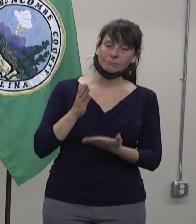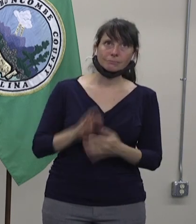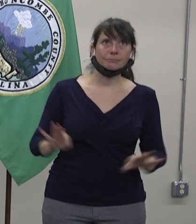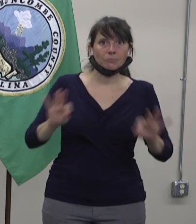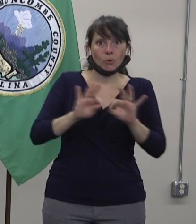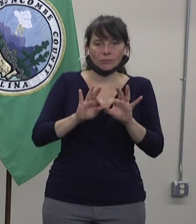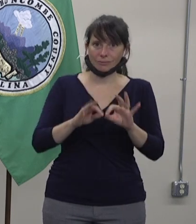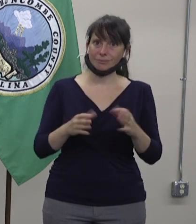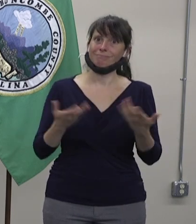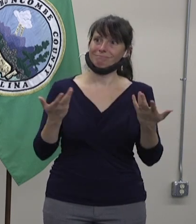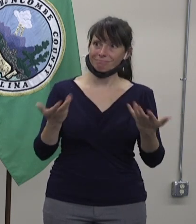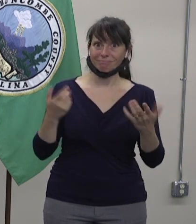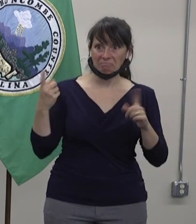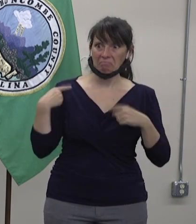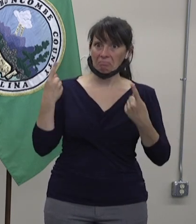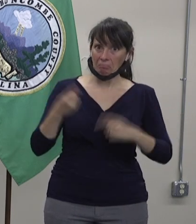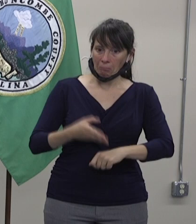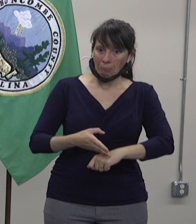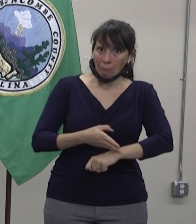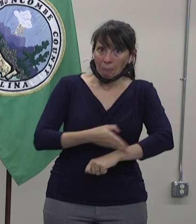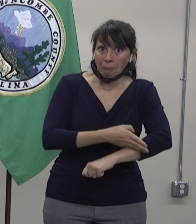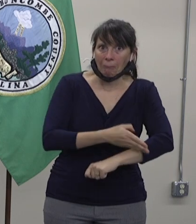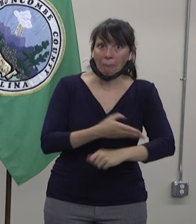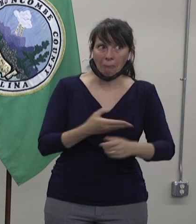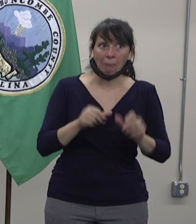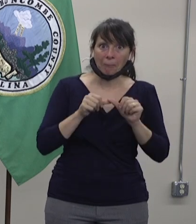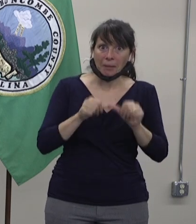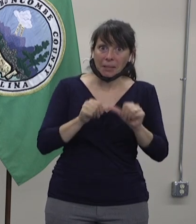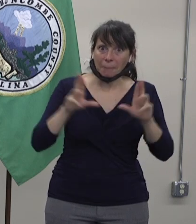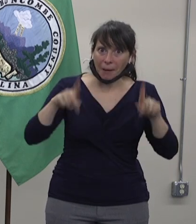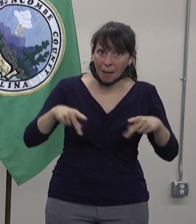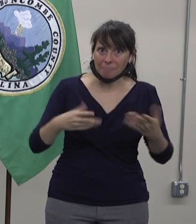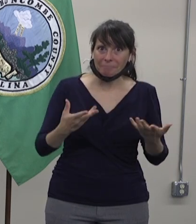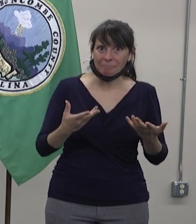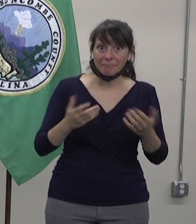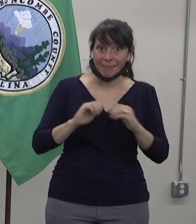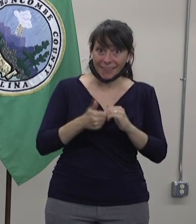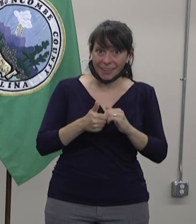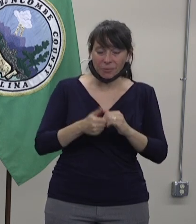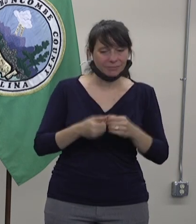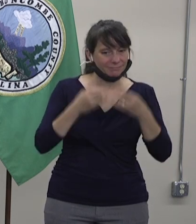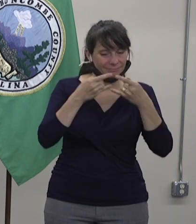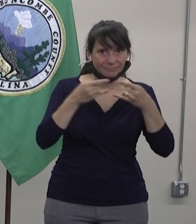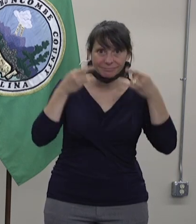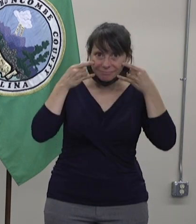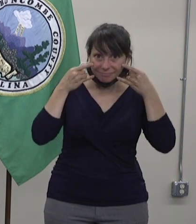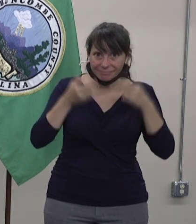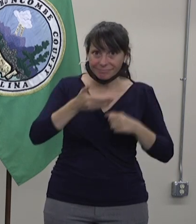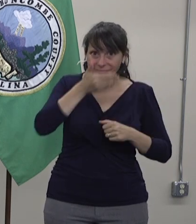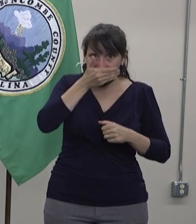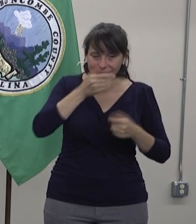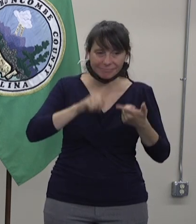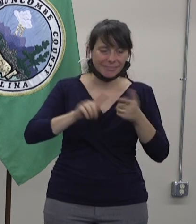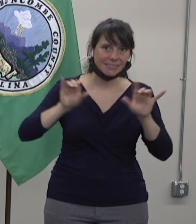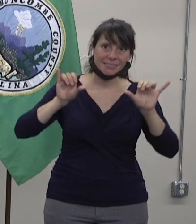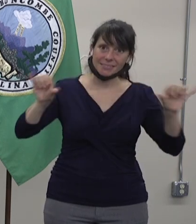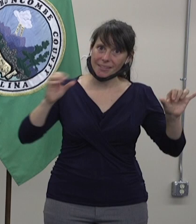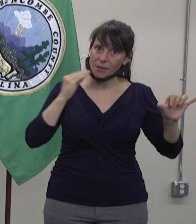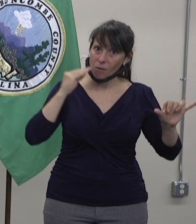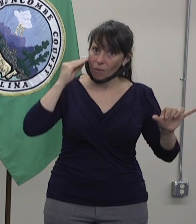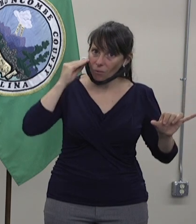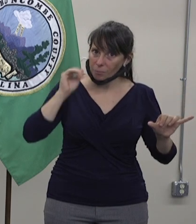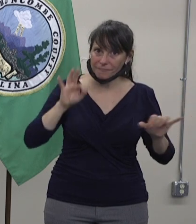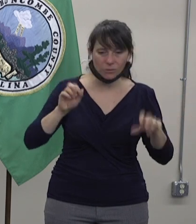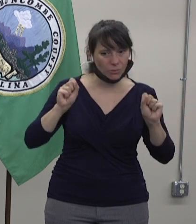driving our case numbers and community spread down. You can do this by wearing your face covering, staying at home as much as